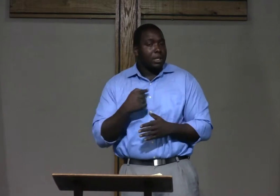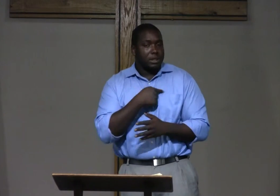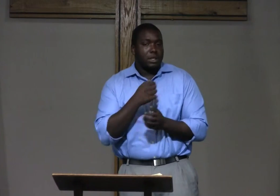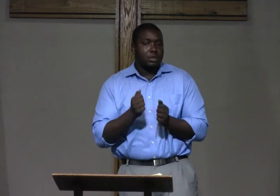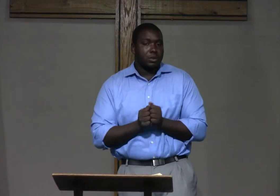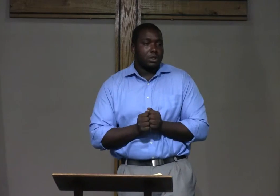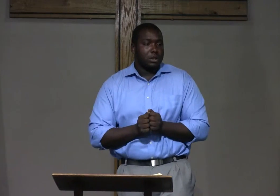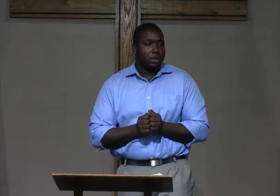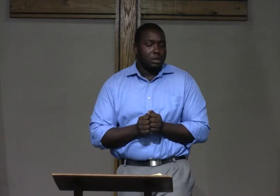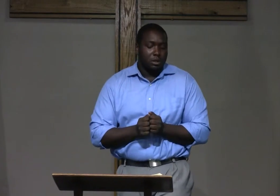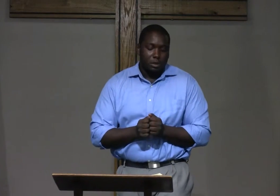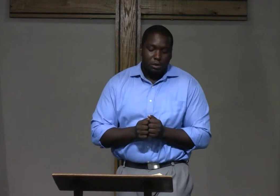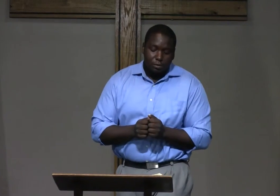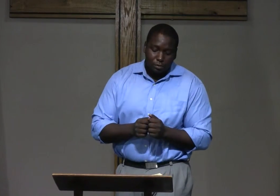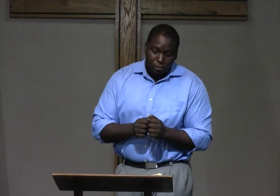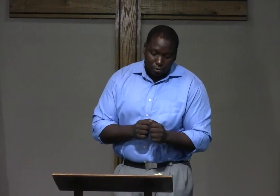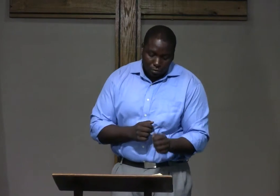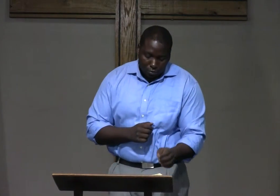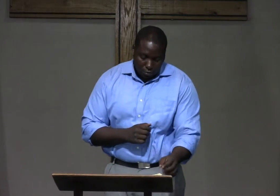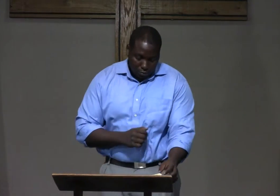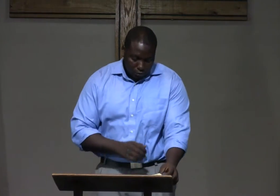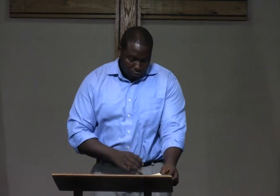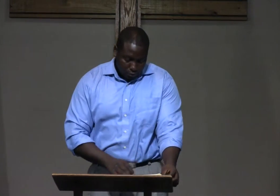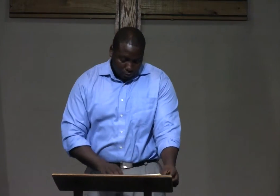to give what God has given to us.